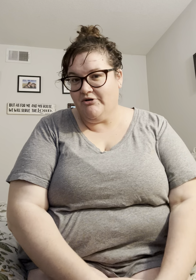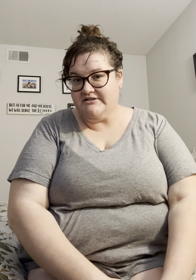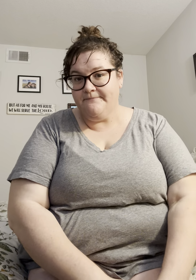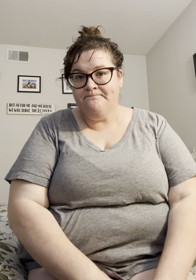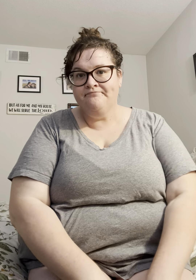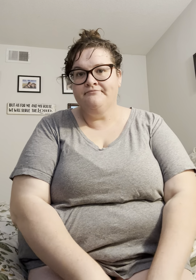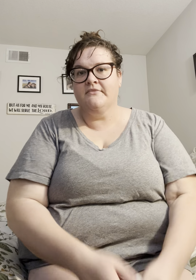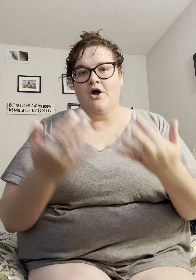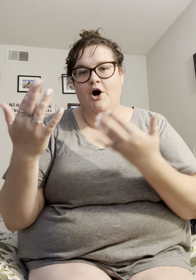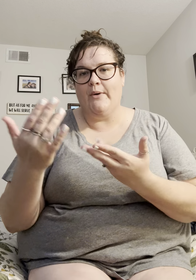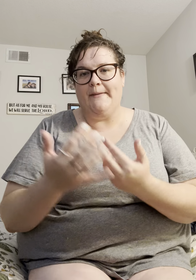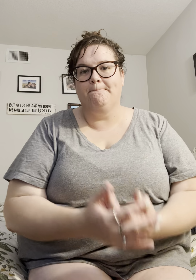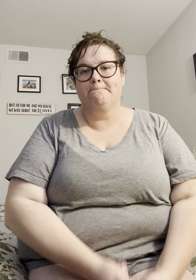person? I'll wait.